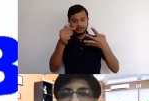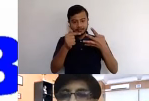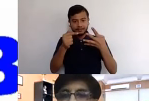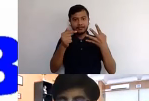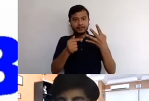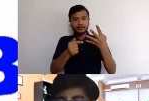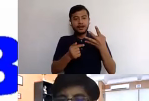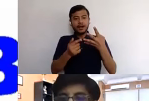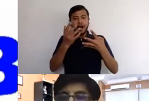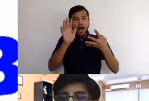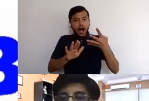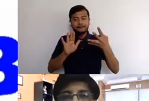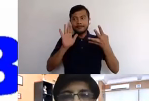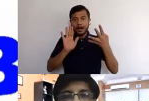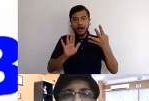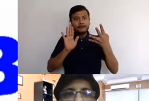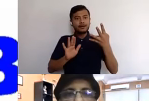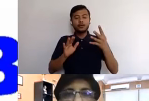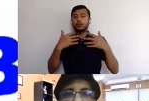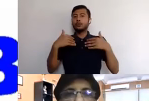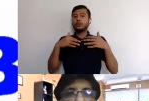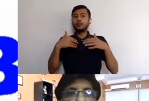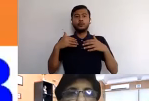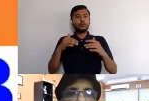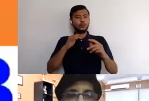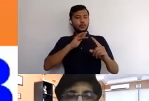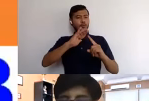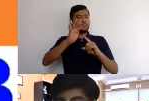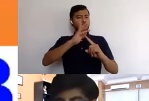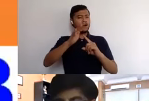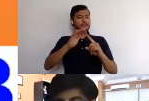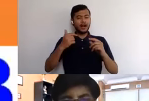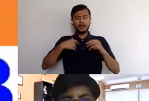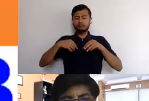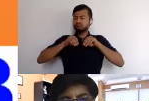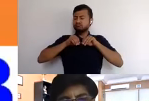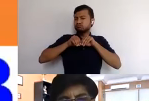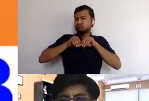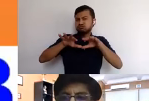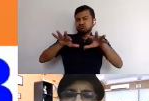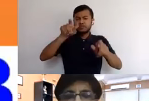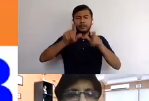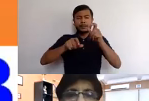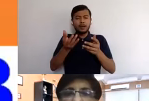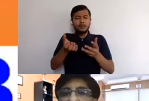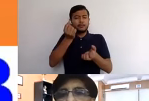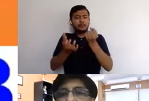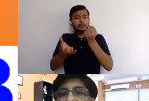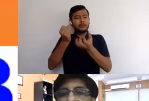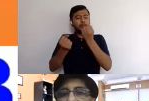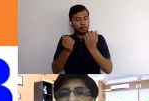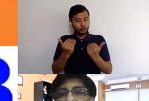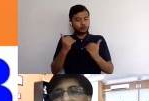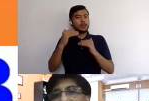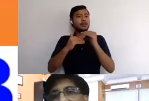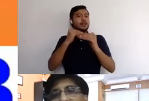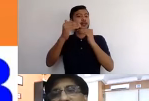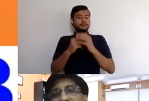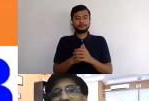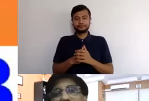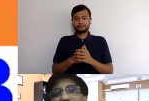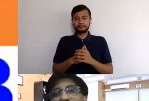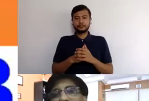enabling technology for the broadband proliferations. If you look at now where Wi-Fi